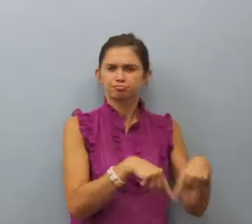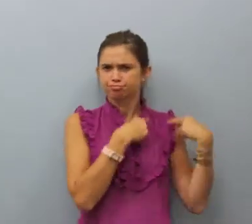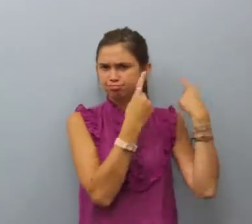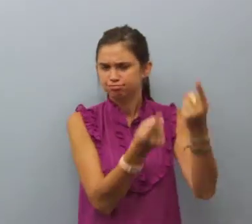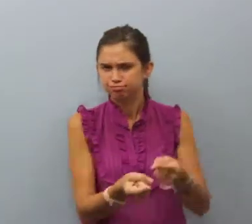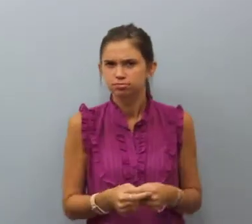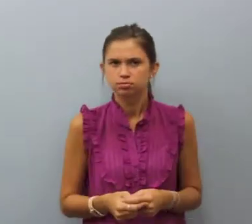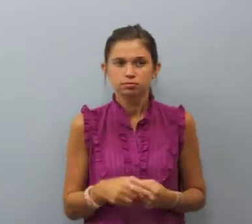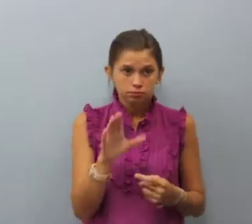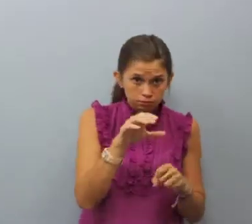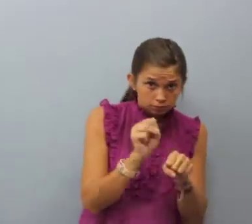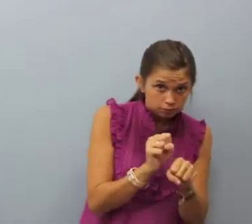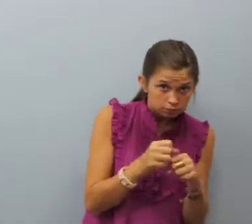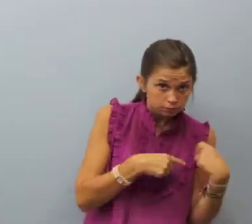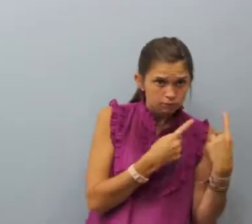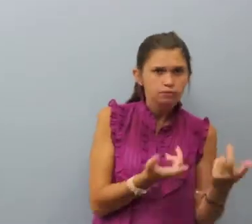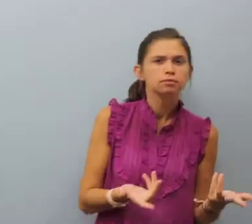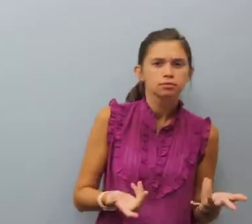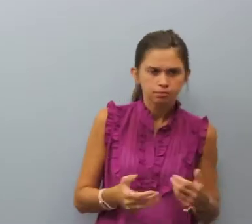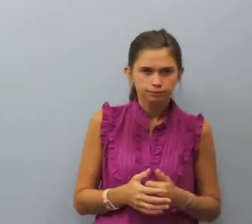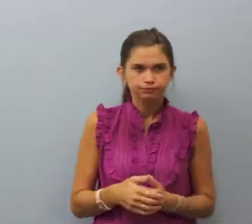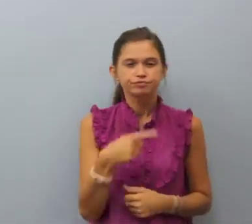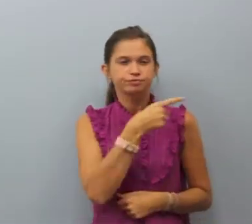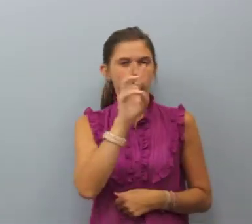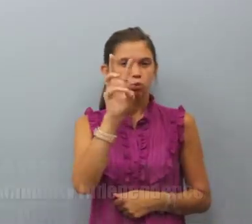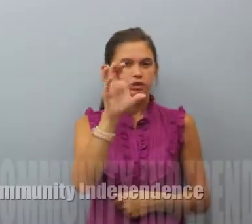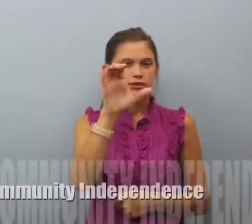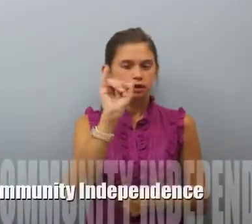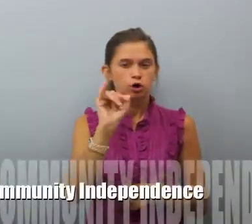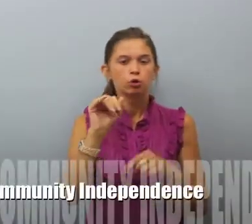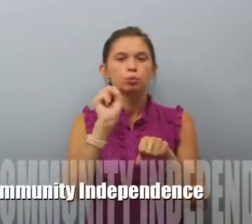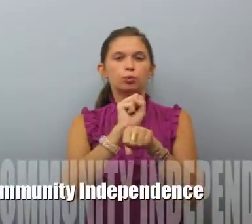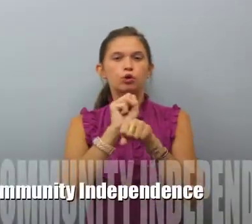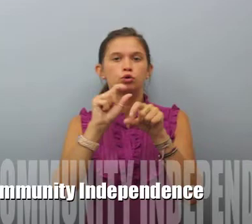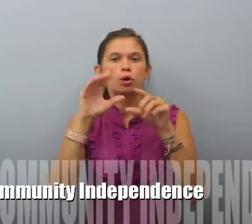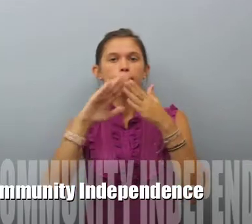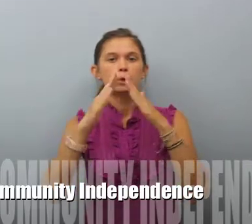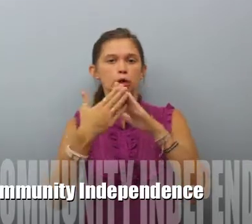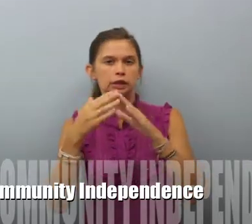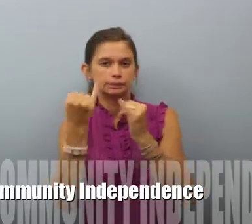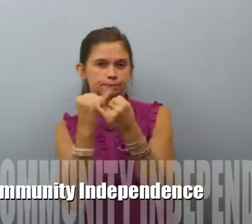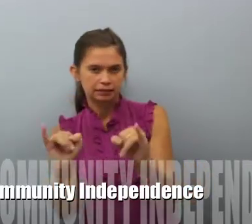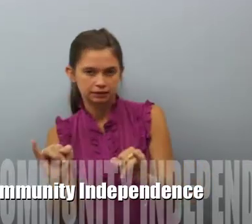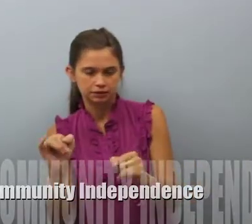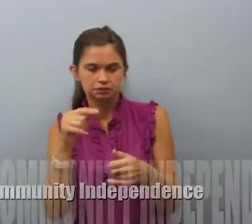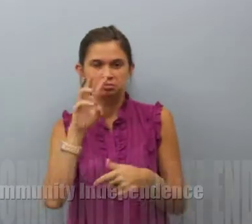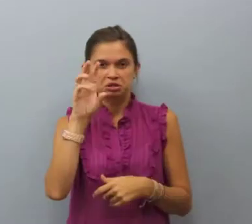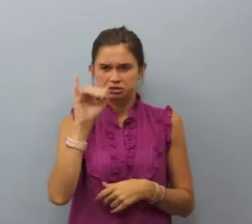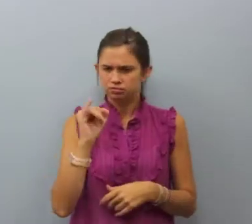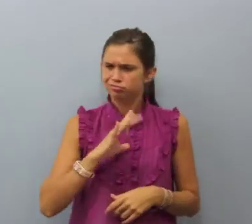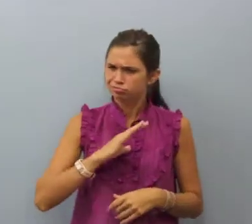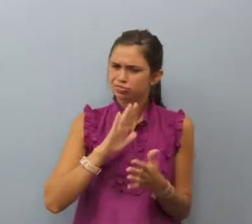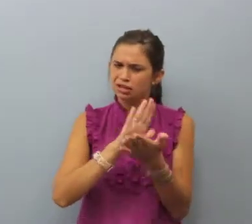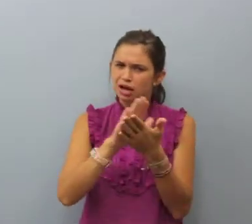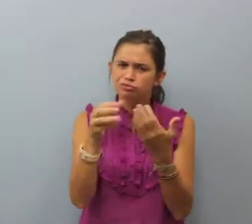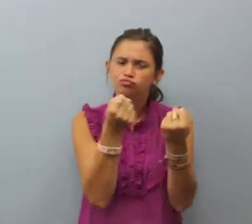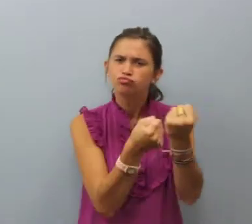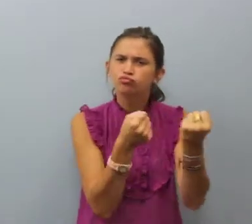years, stopped for a while, and then went to work. And she's now working at